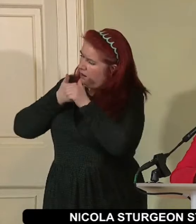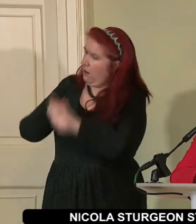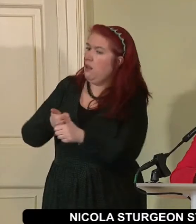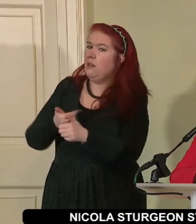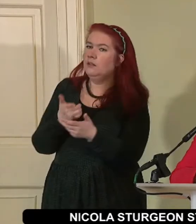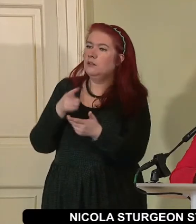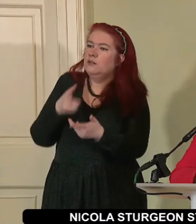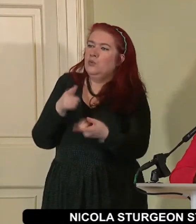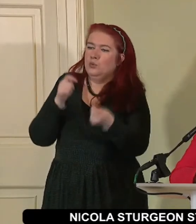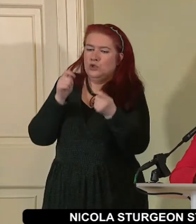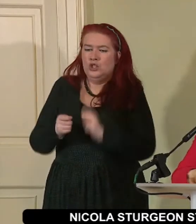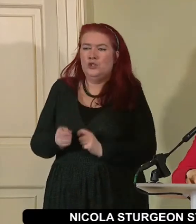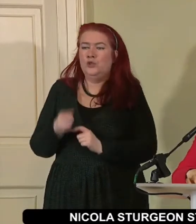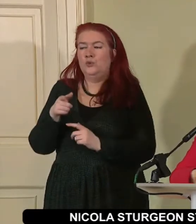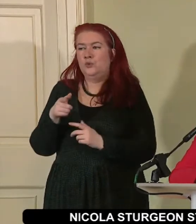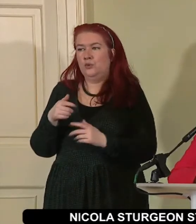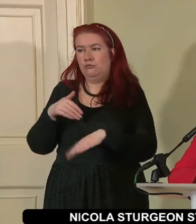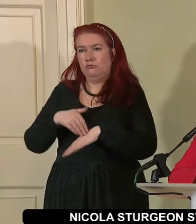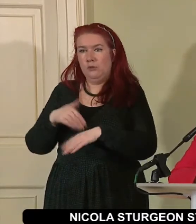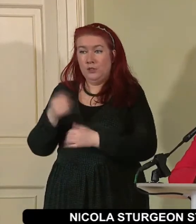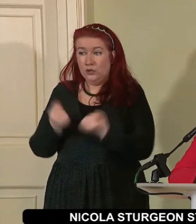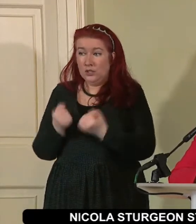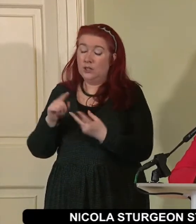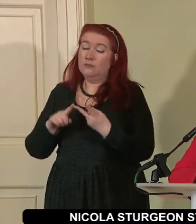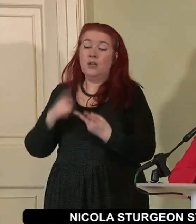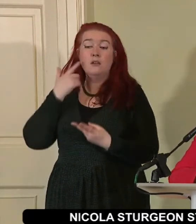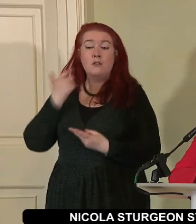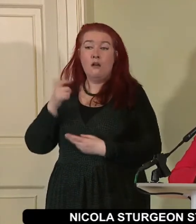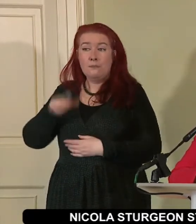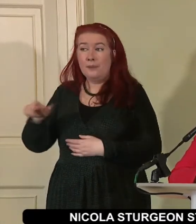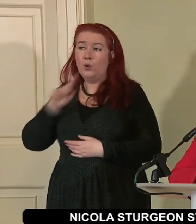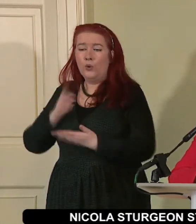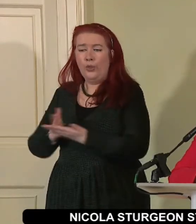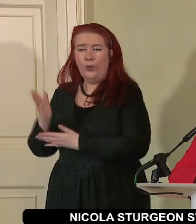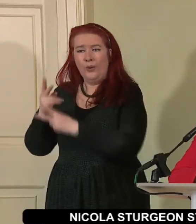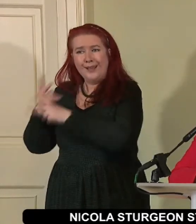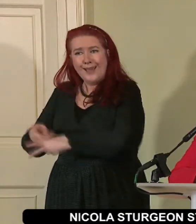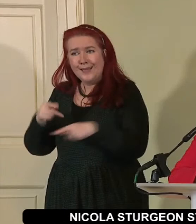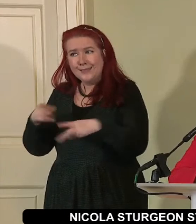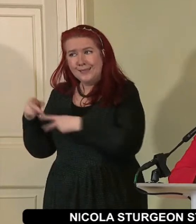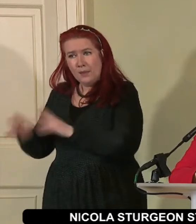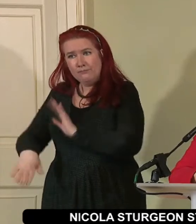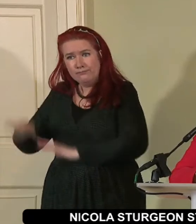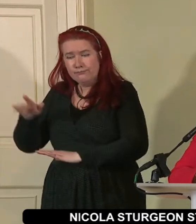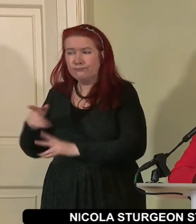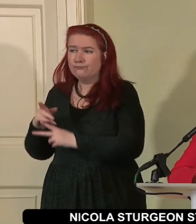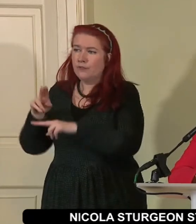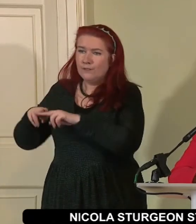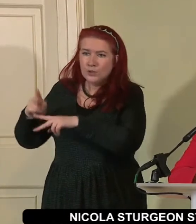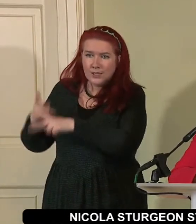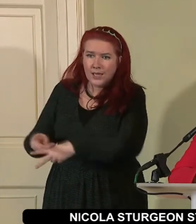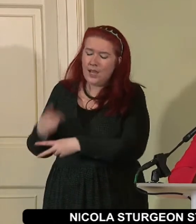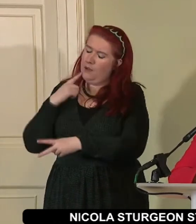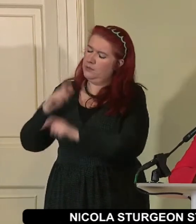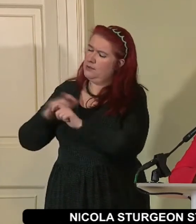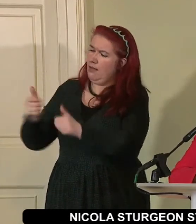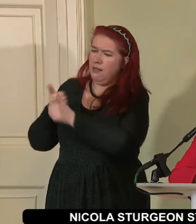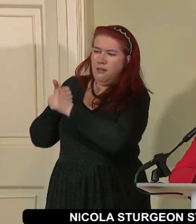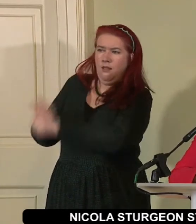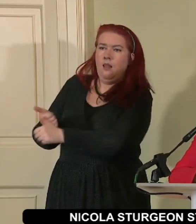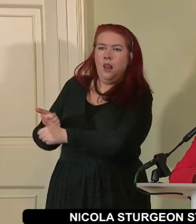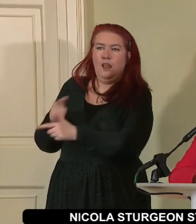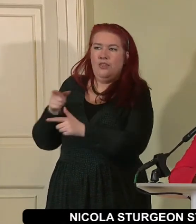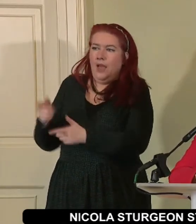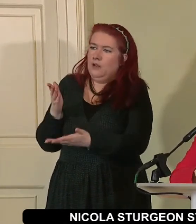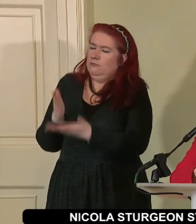these reforms. Young people, care experienced young people, I certainly will continue to champion that cause. It's one that